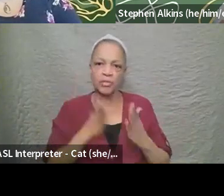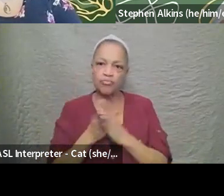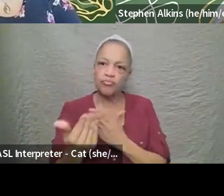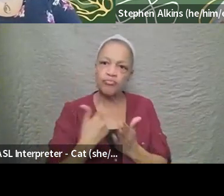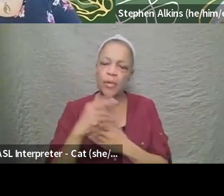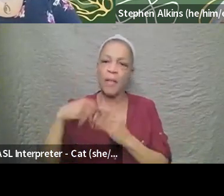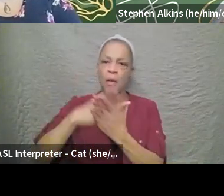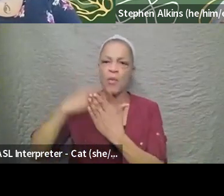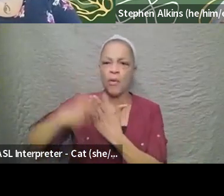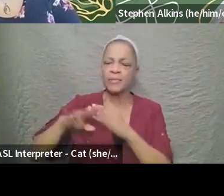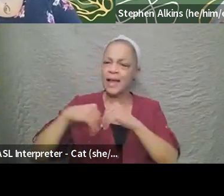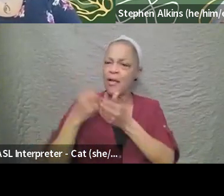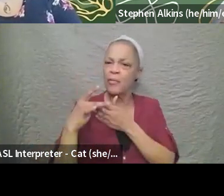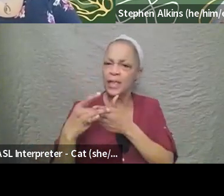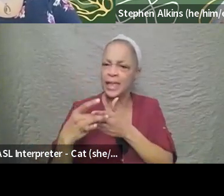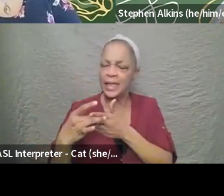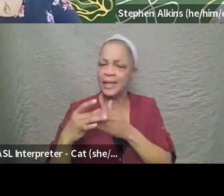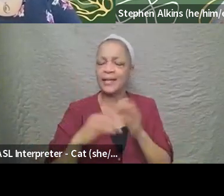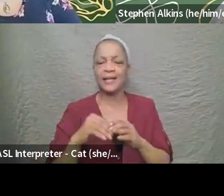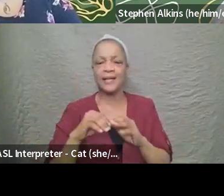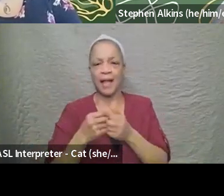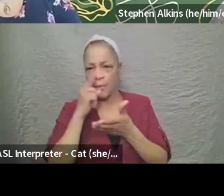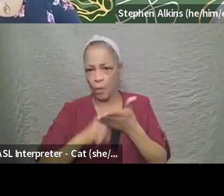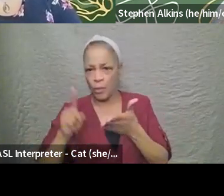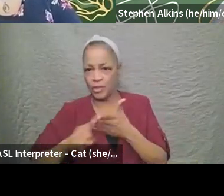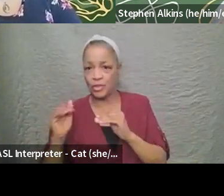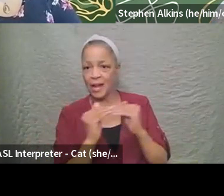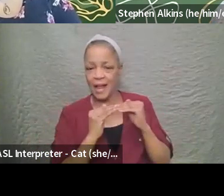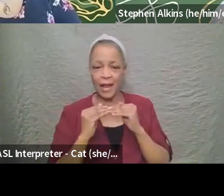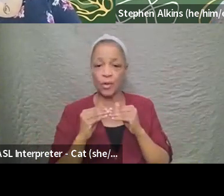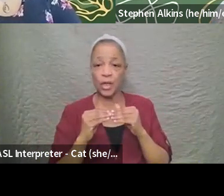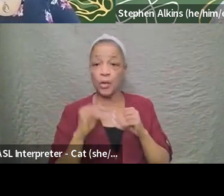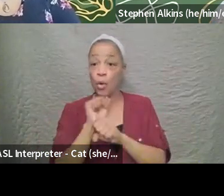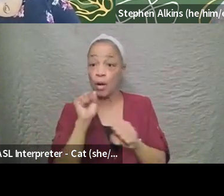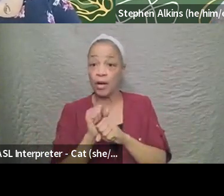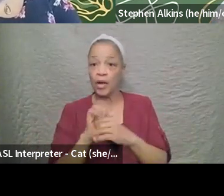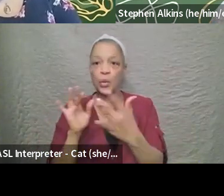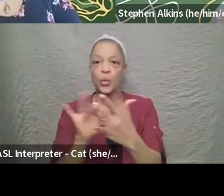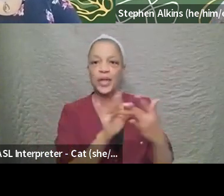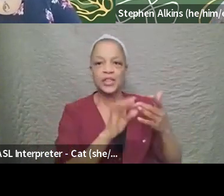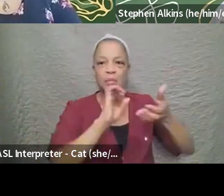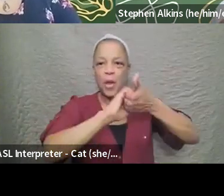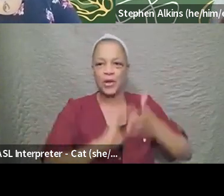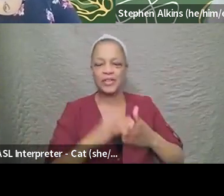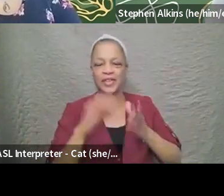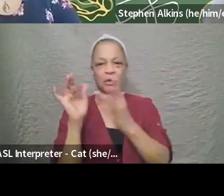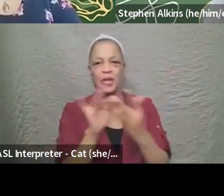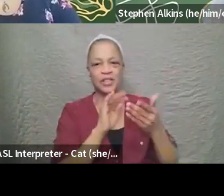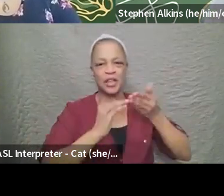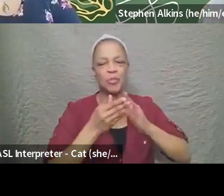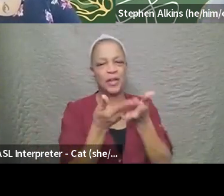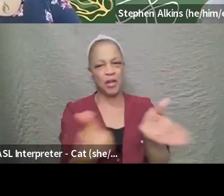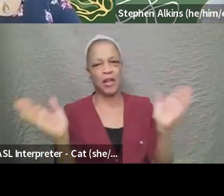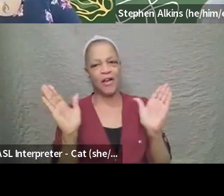programs and how their research and equity work reaches partners and the community at large, I